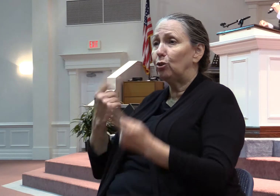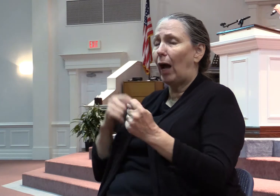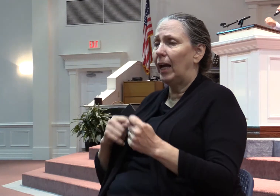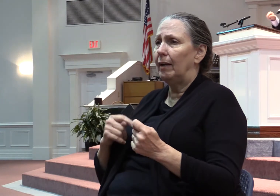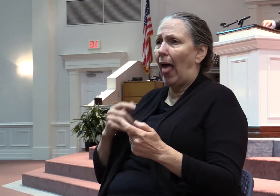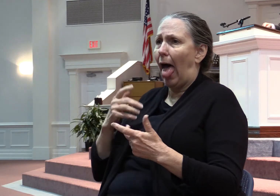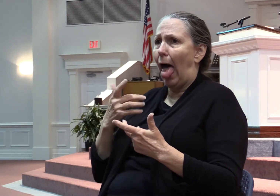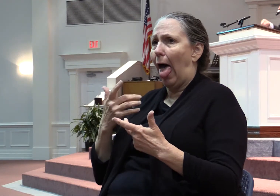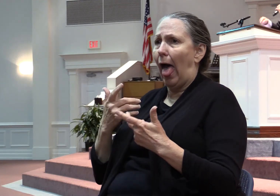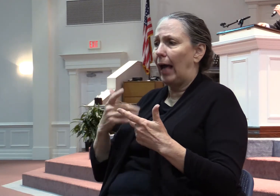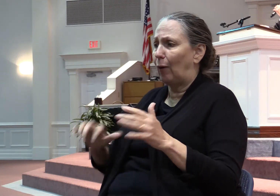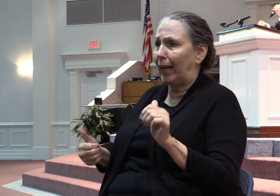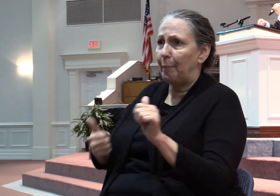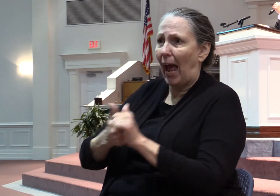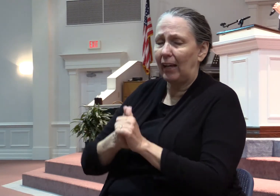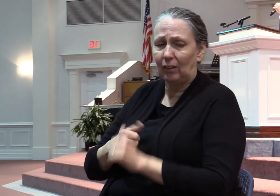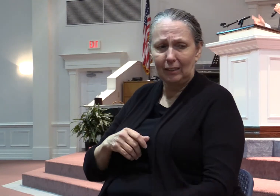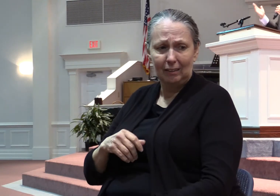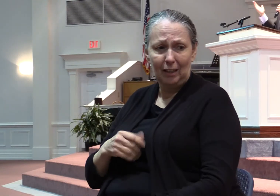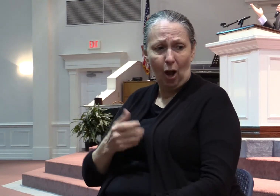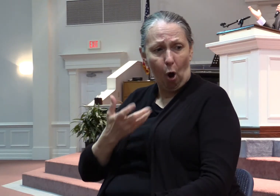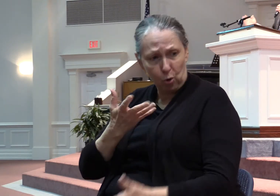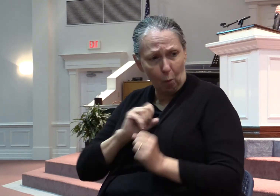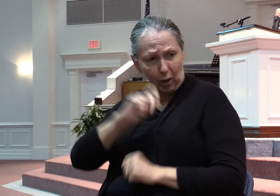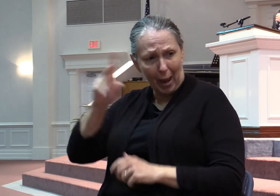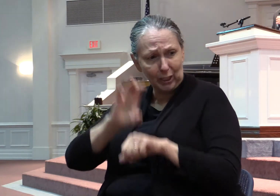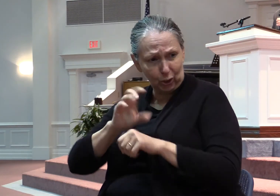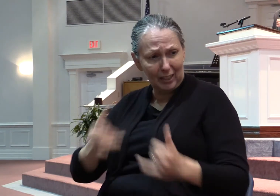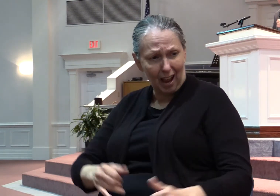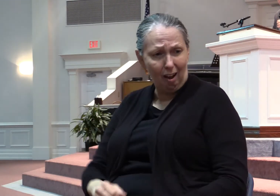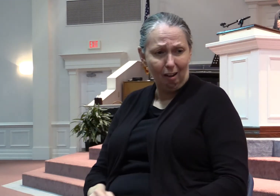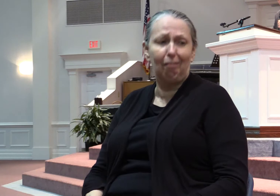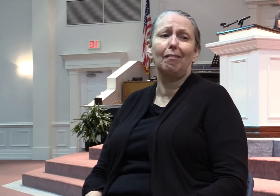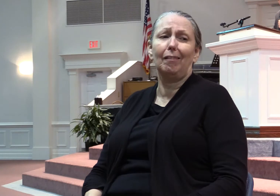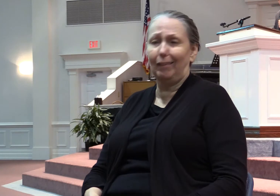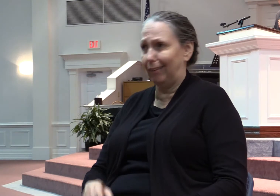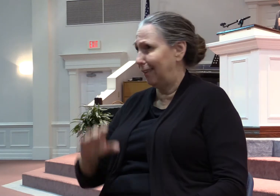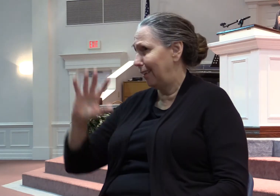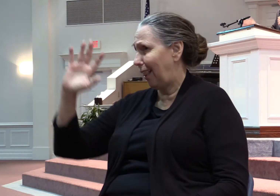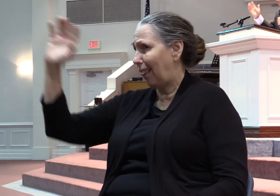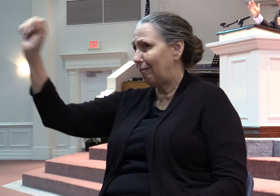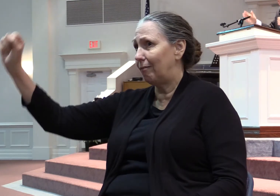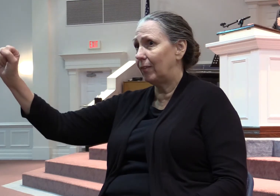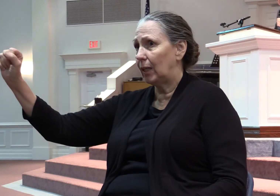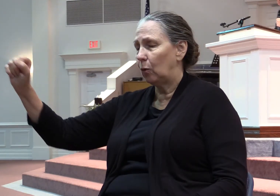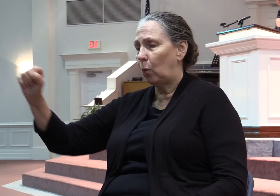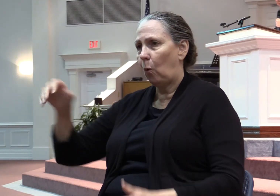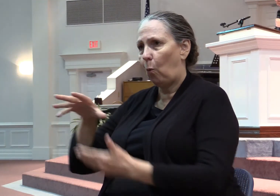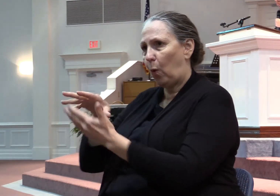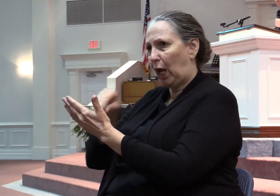the church, they may look at you and mock you and laugh at you and go, right. Right. That's true. We can learn a